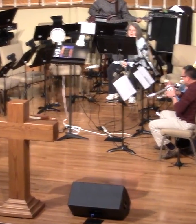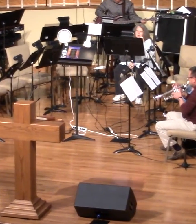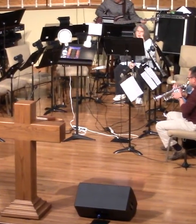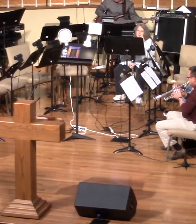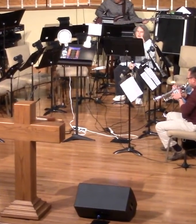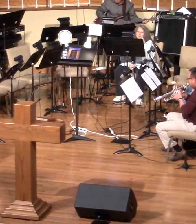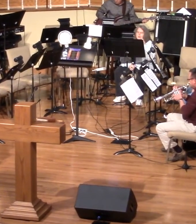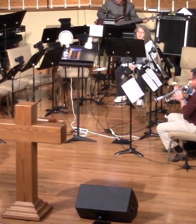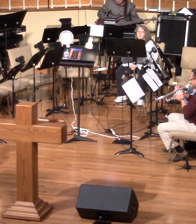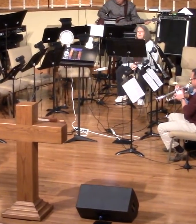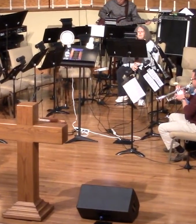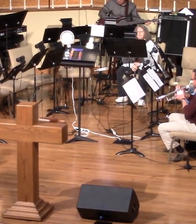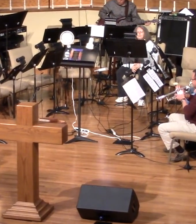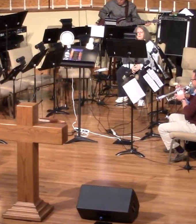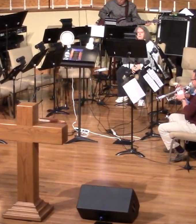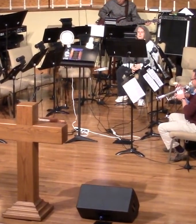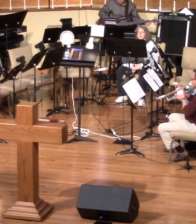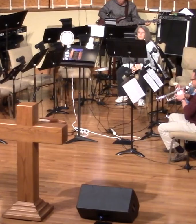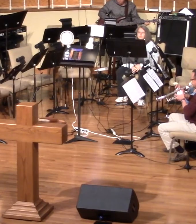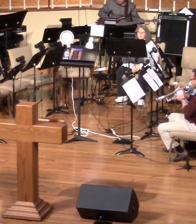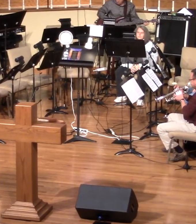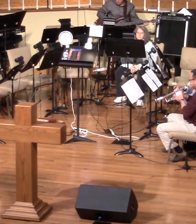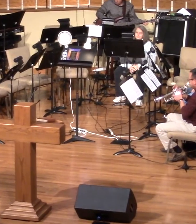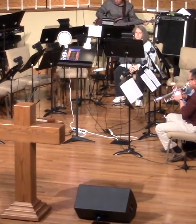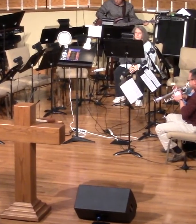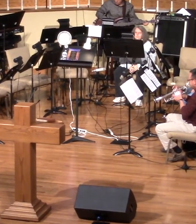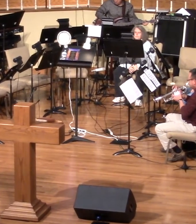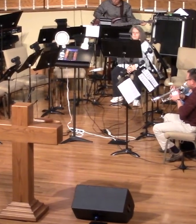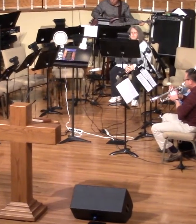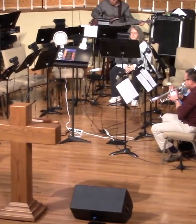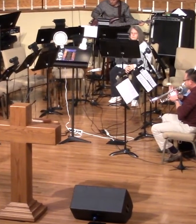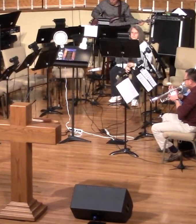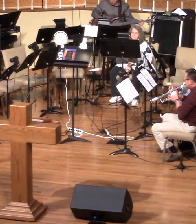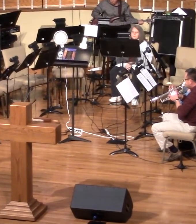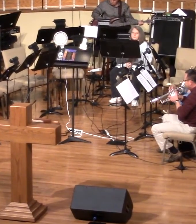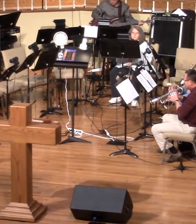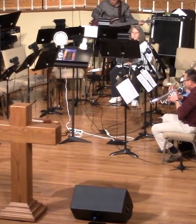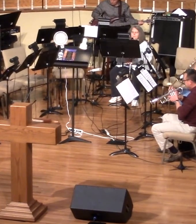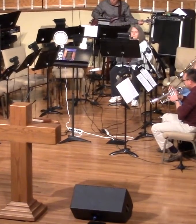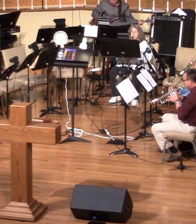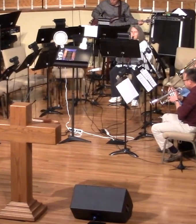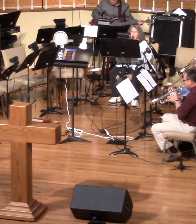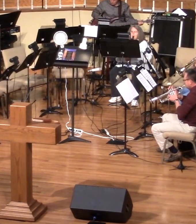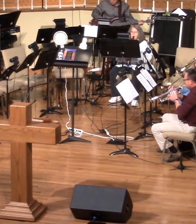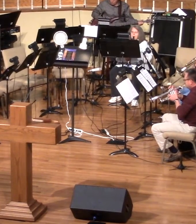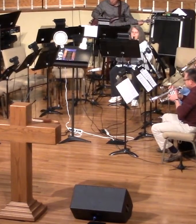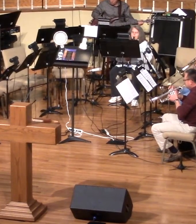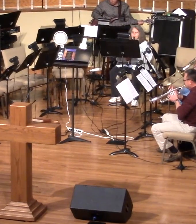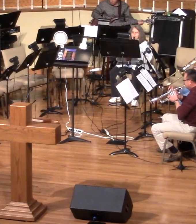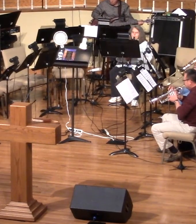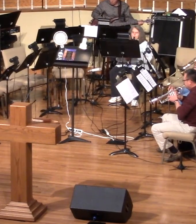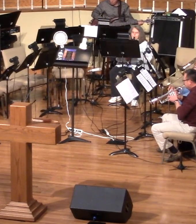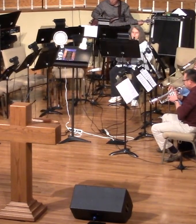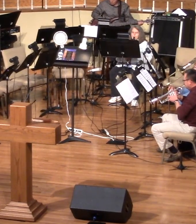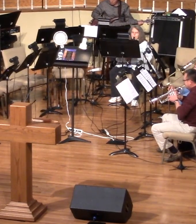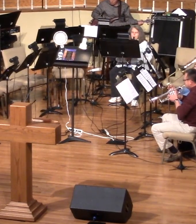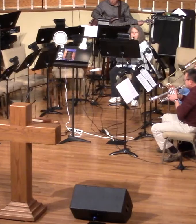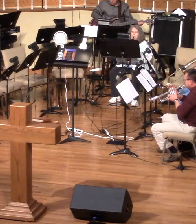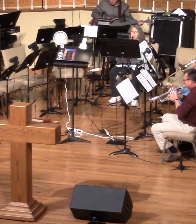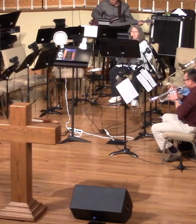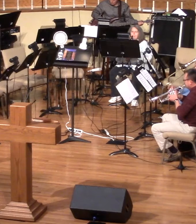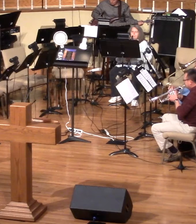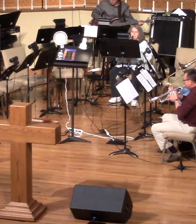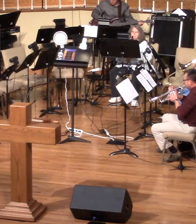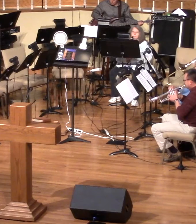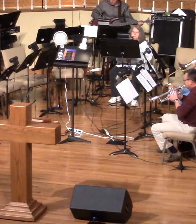I once was lost, but now I'm found. 'Twas